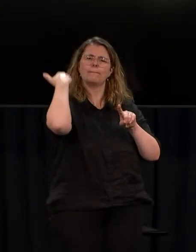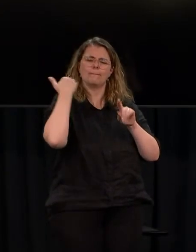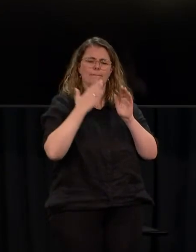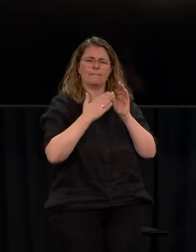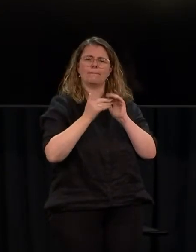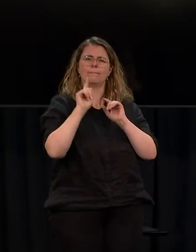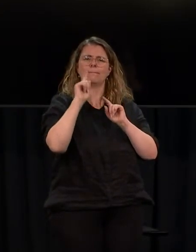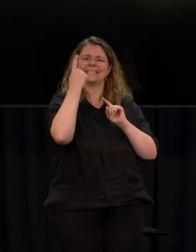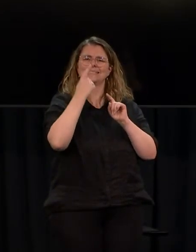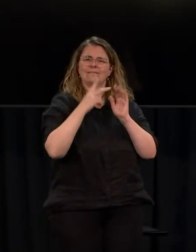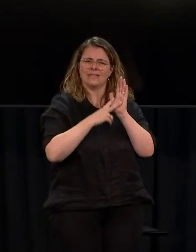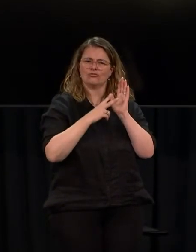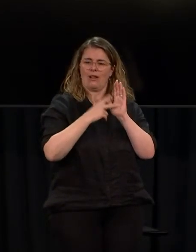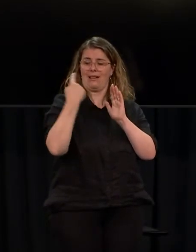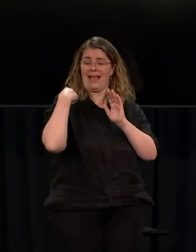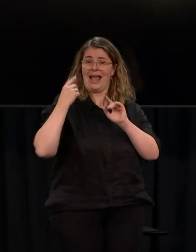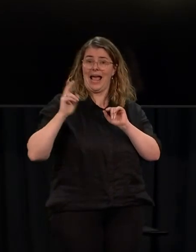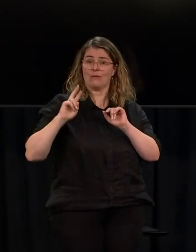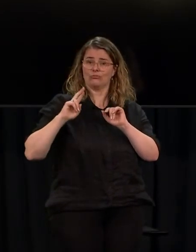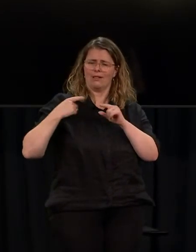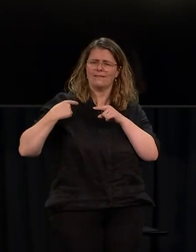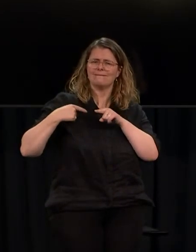in April and has been followed up again and again?